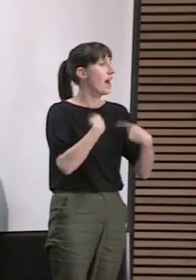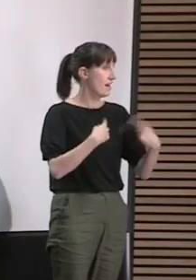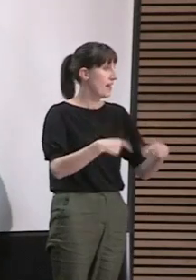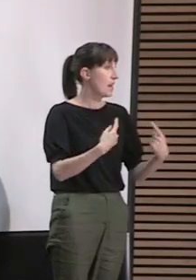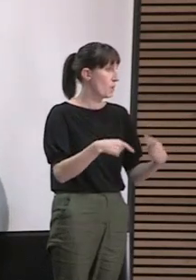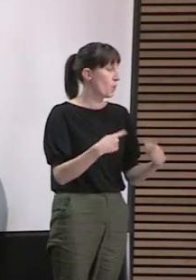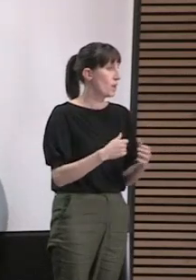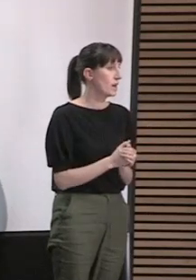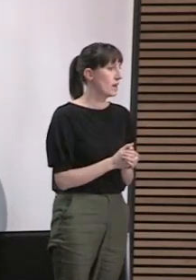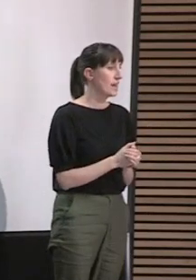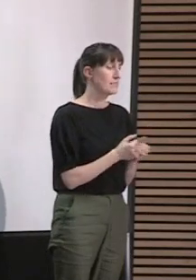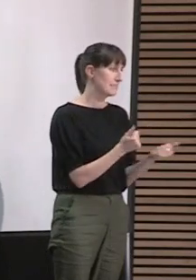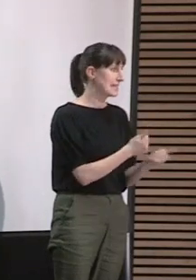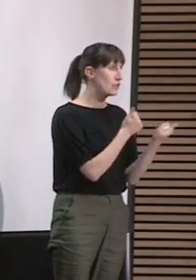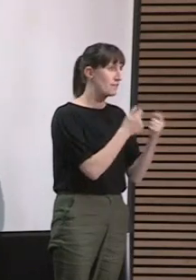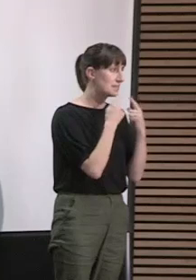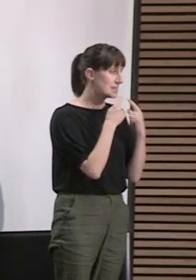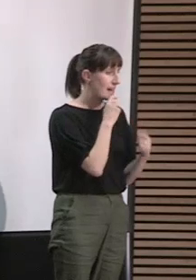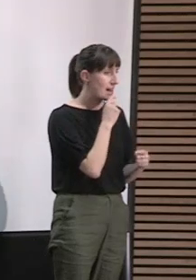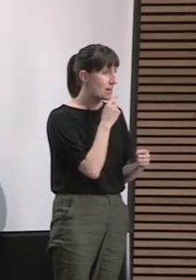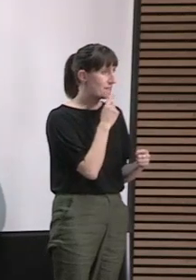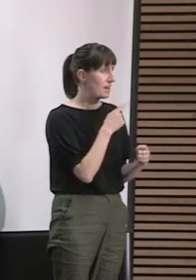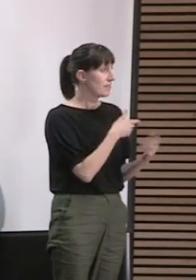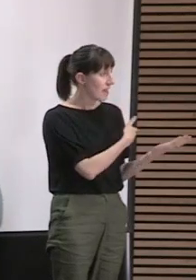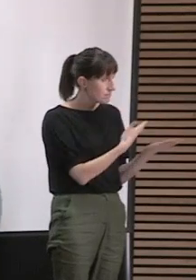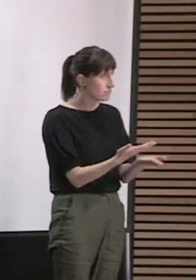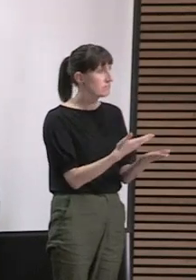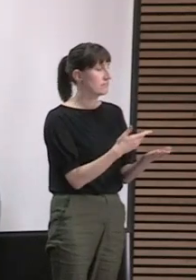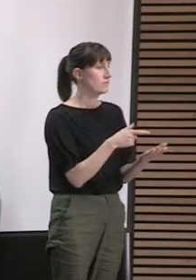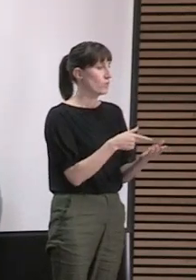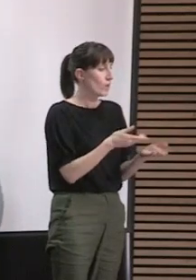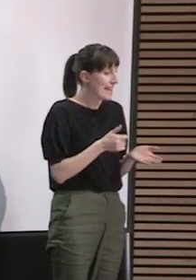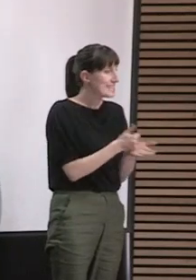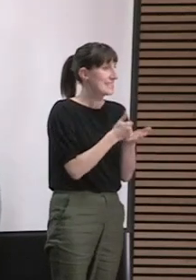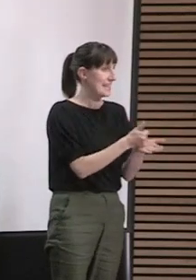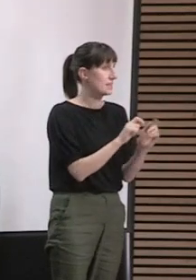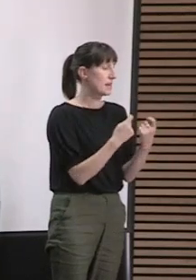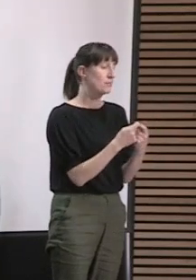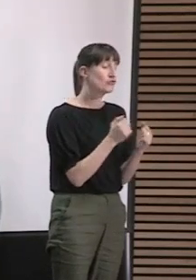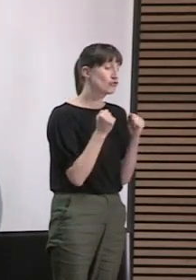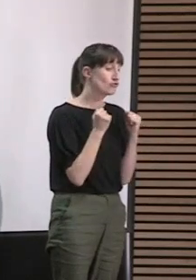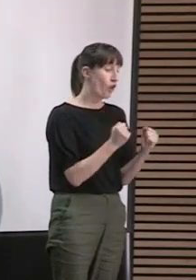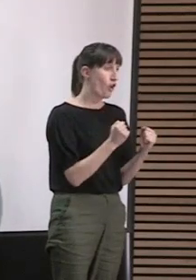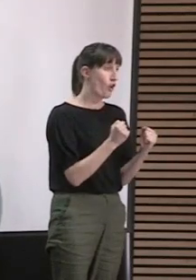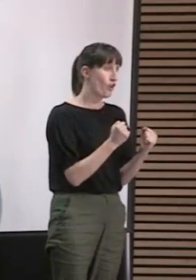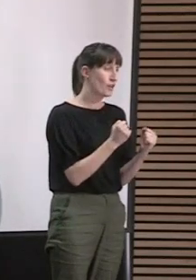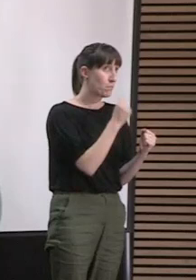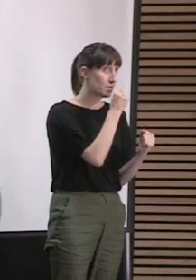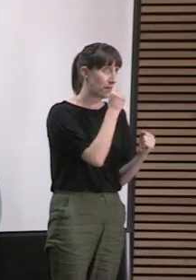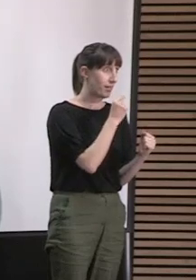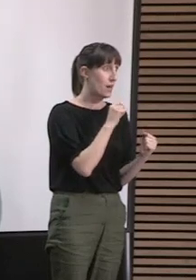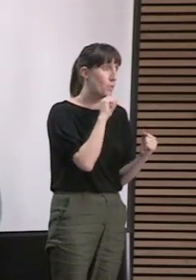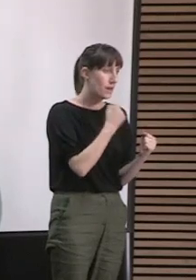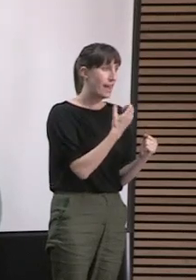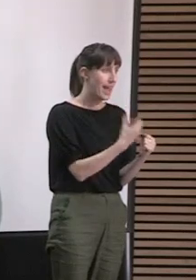a number of its staff available to assist with these testing teams, and so I think there's a very strong likelihood that if people from those communities